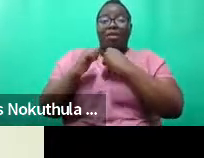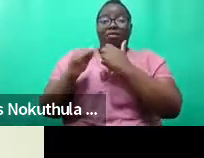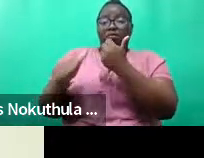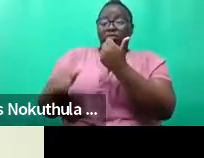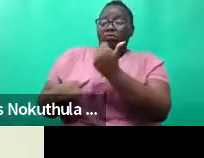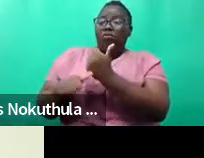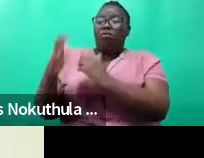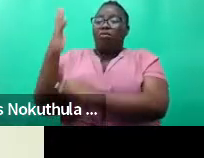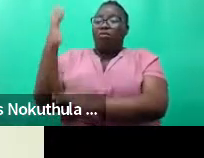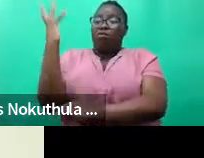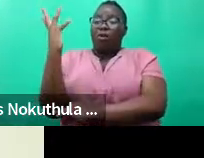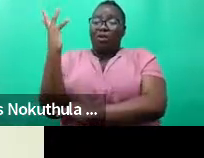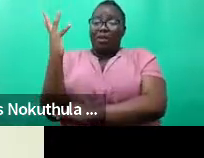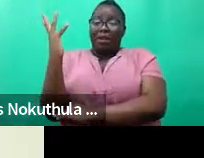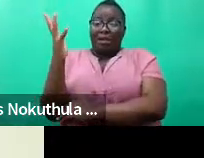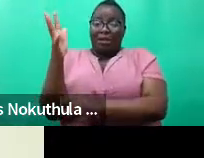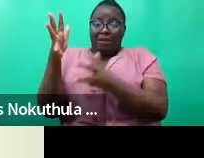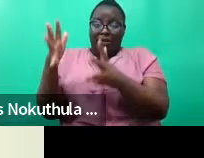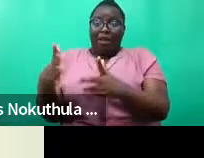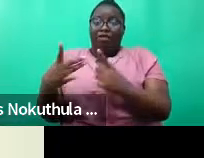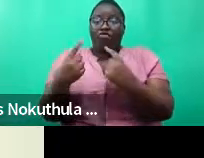co-presenter to continue with